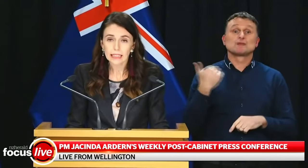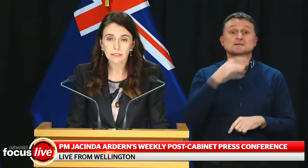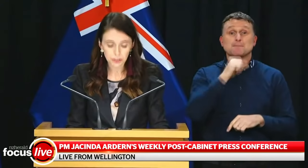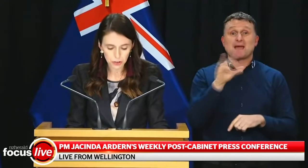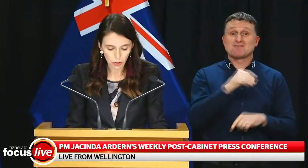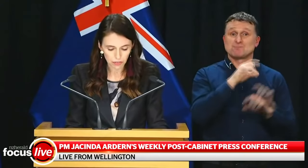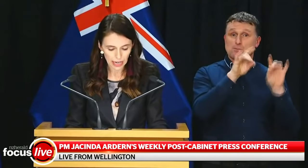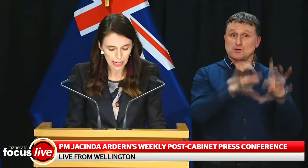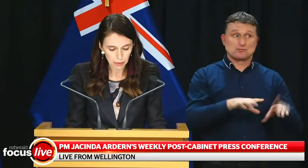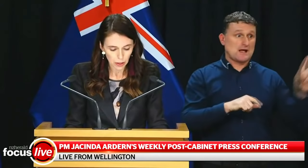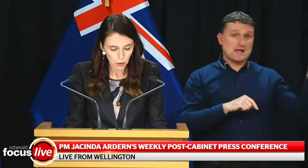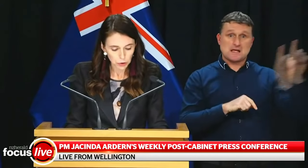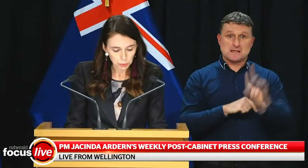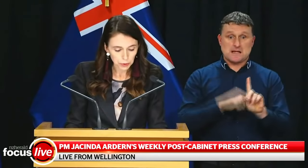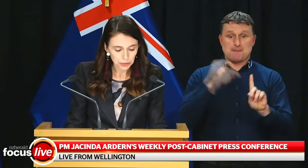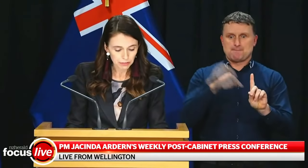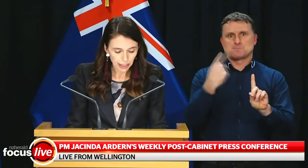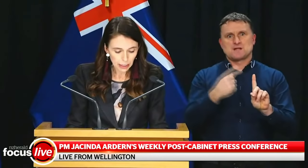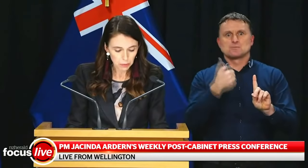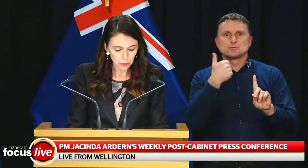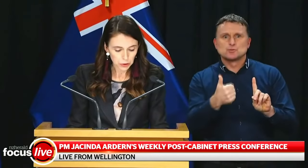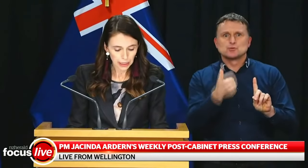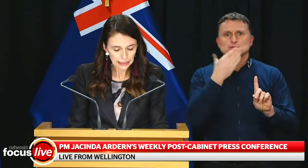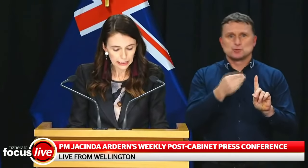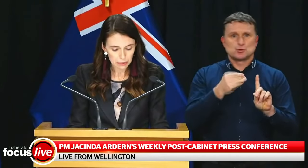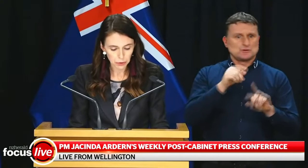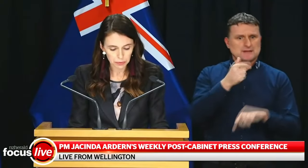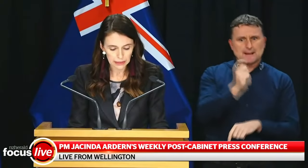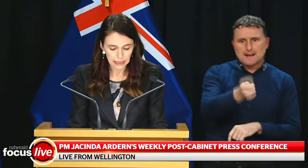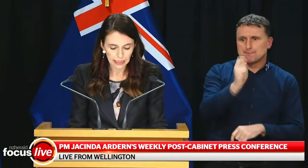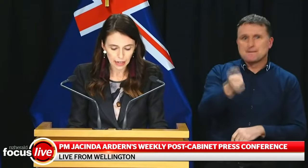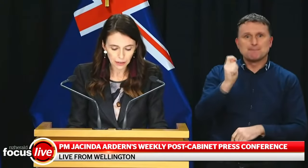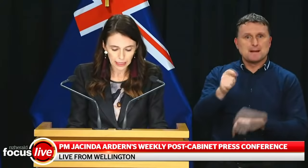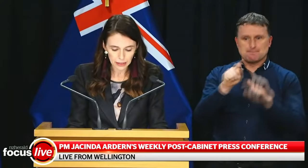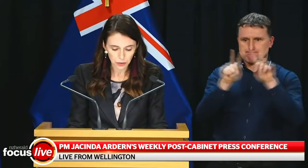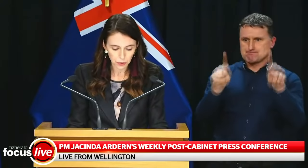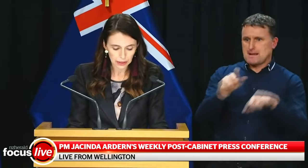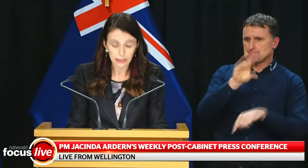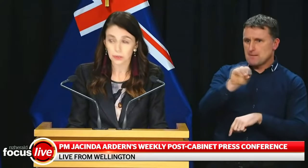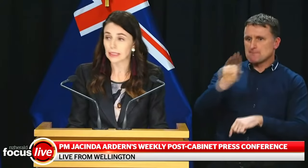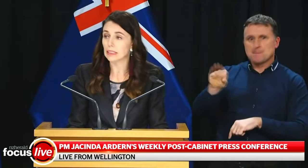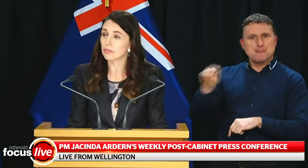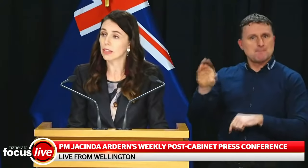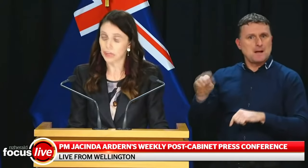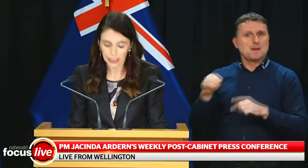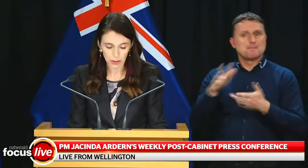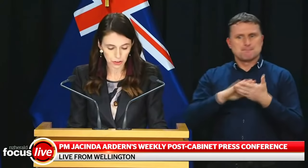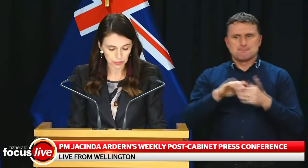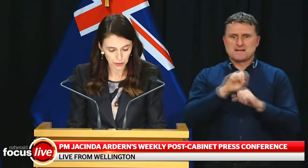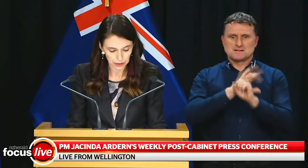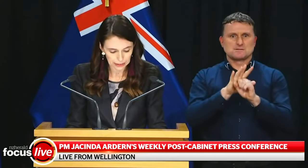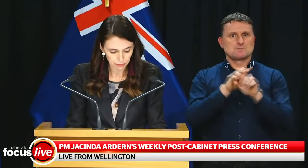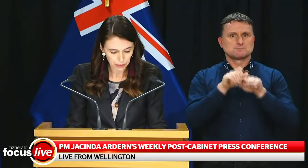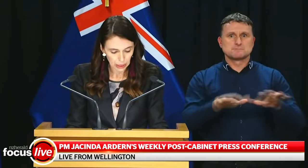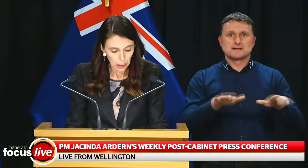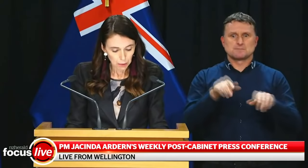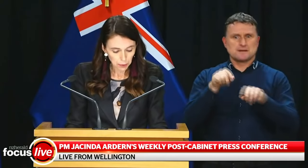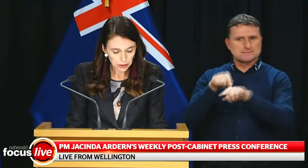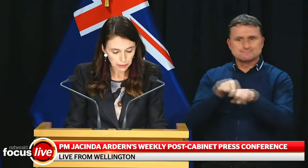an active user of the app, which proved invaluable in tracing his movements and allowing us so quickly to identify locations of